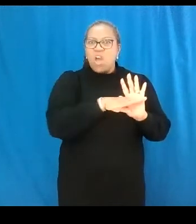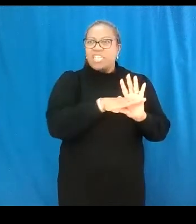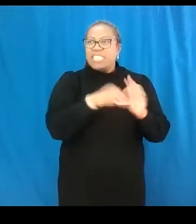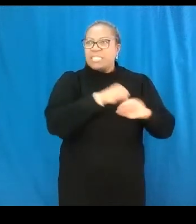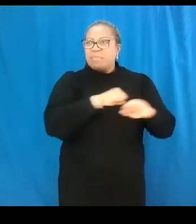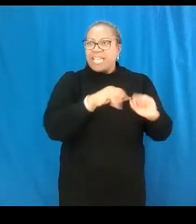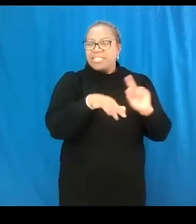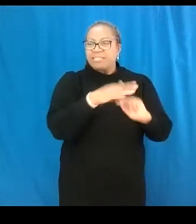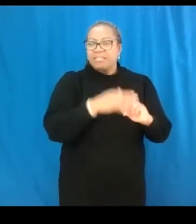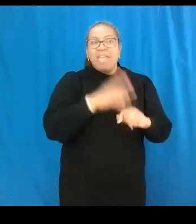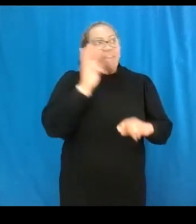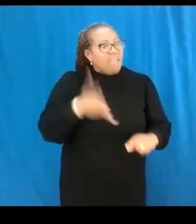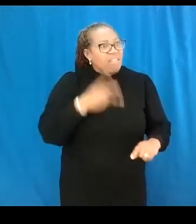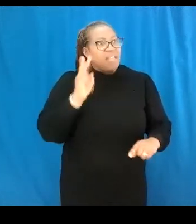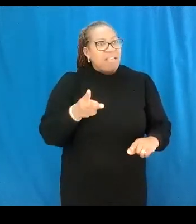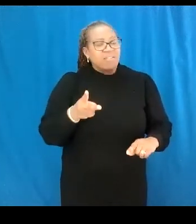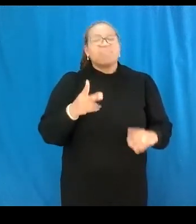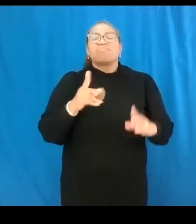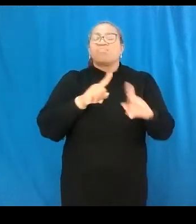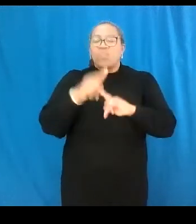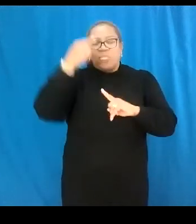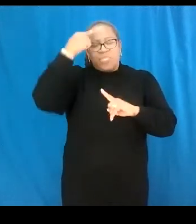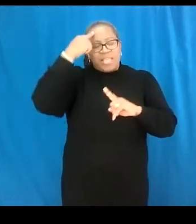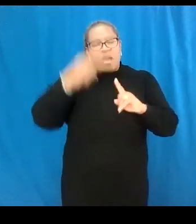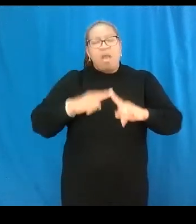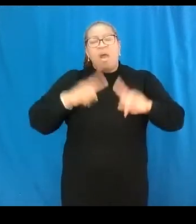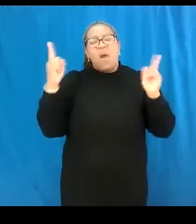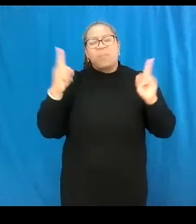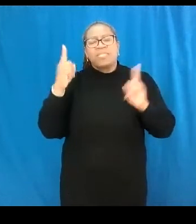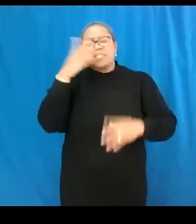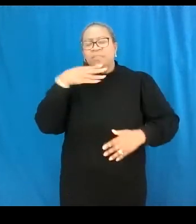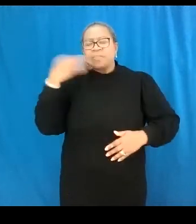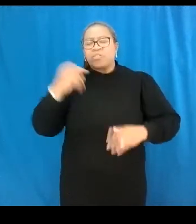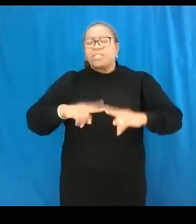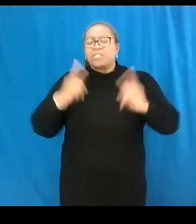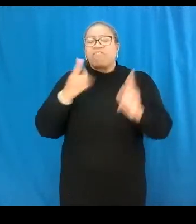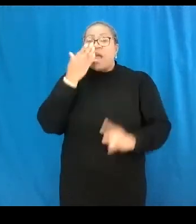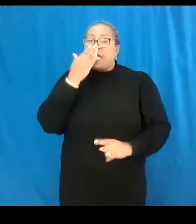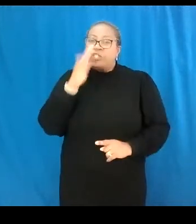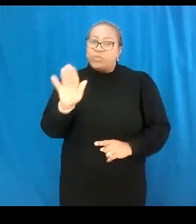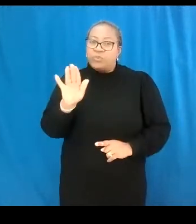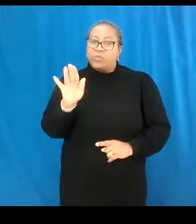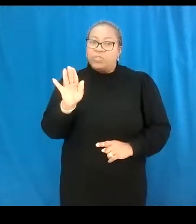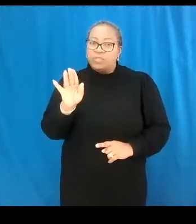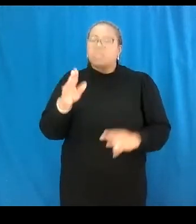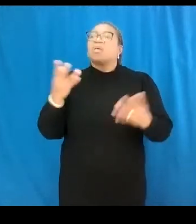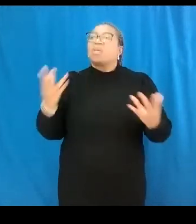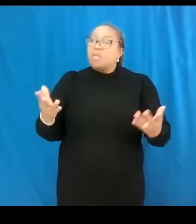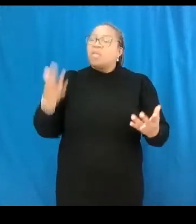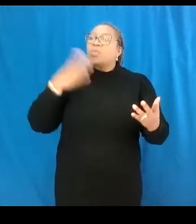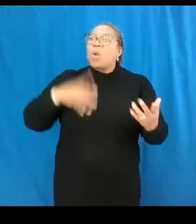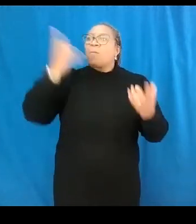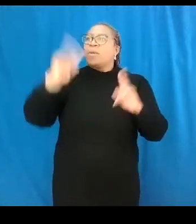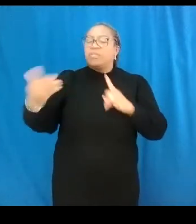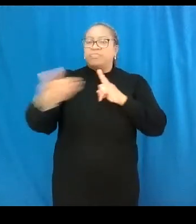Let's move in the opposite spirit. And my prayer is that we will be known for our love in this